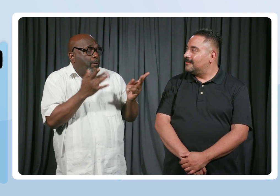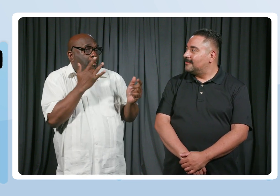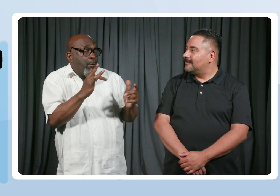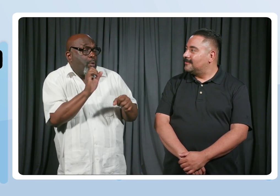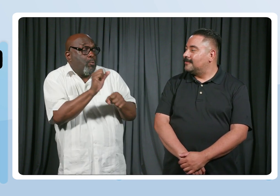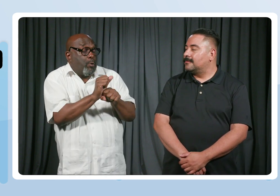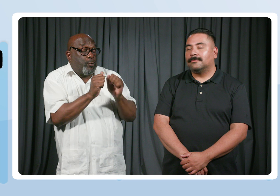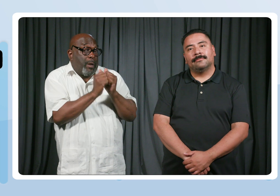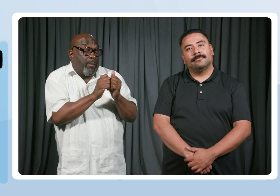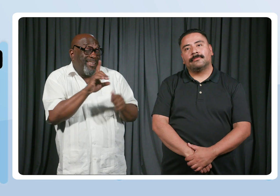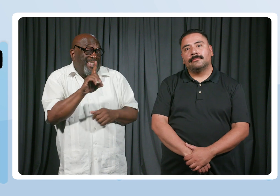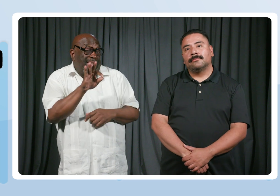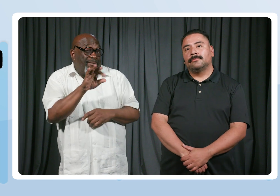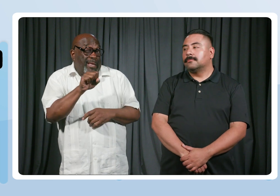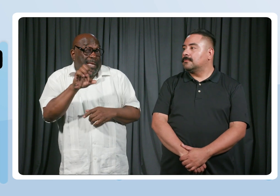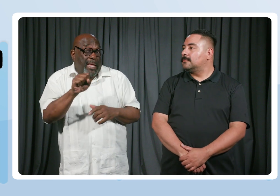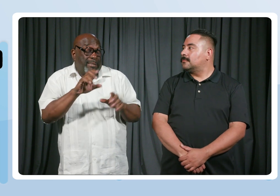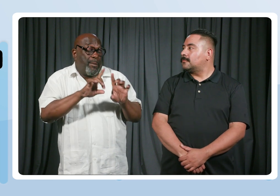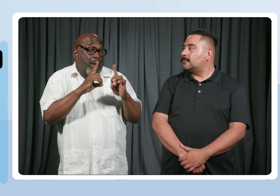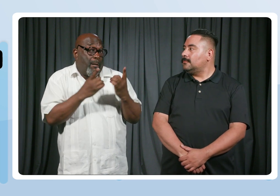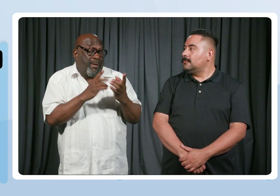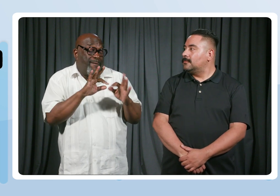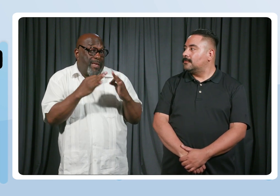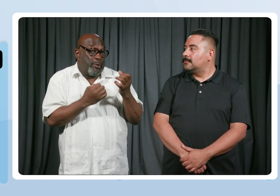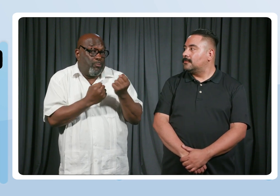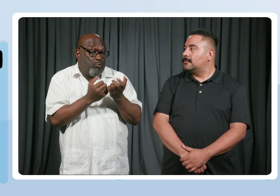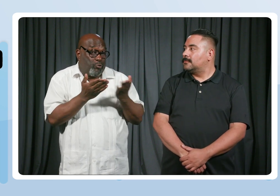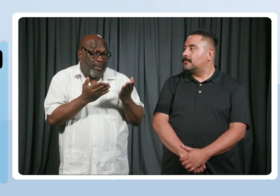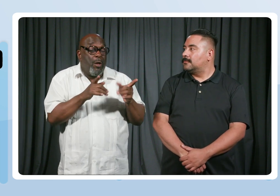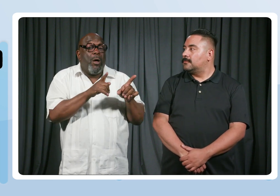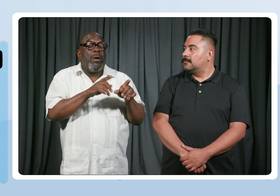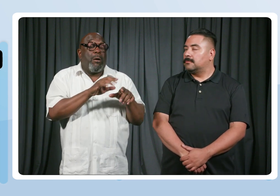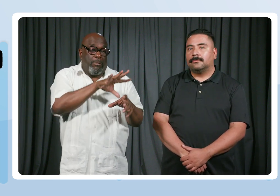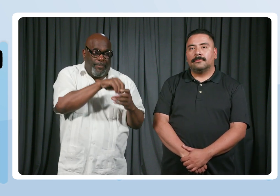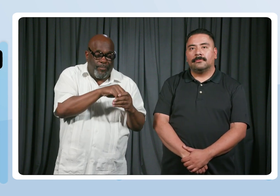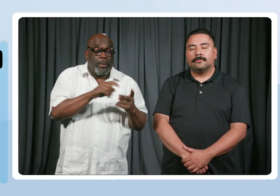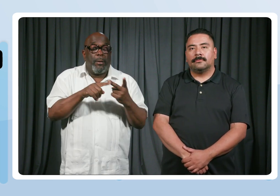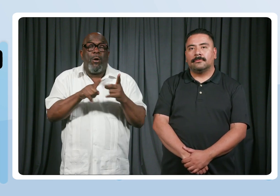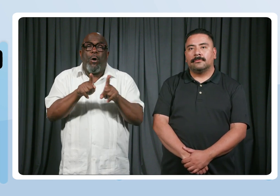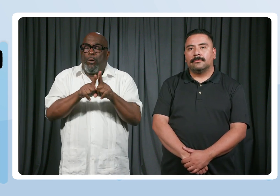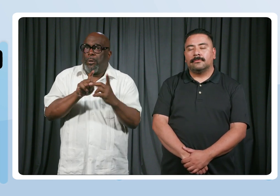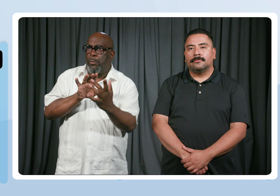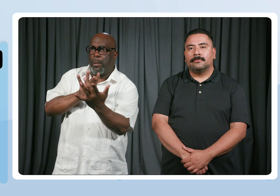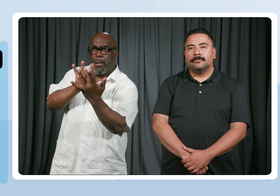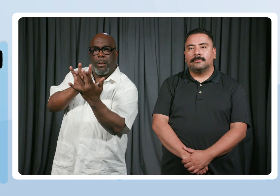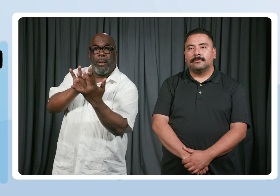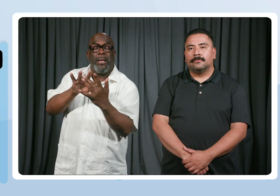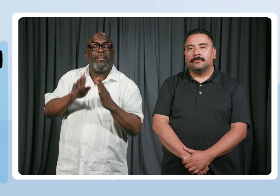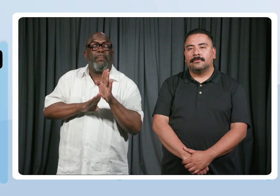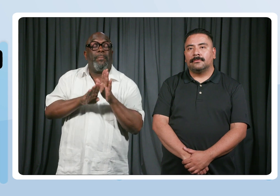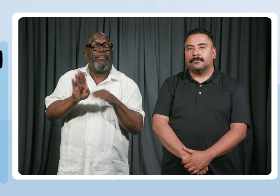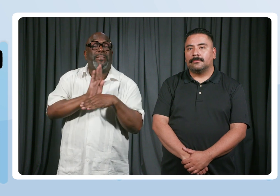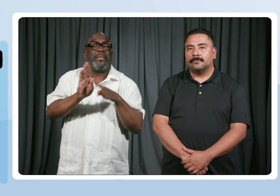Support Services, who has some relationships with corporate partners. We're also tag teaming with the Business Neighborhood Development team,